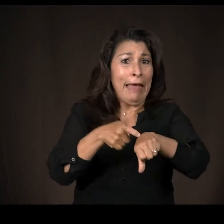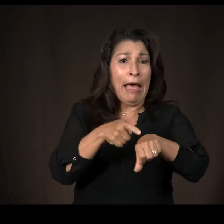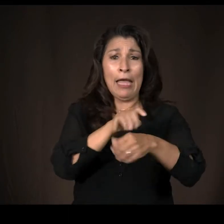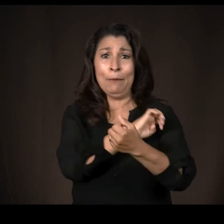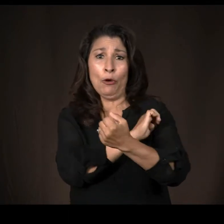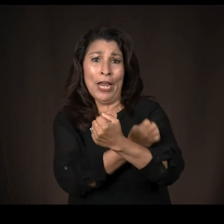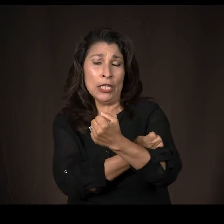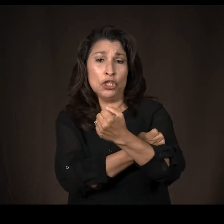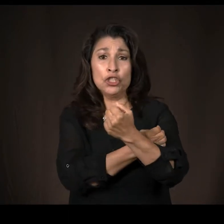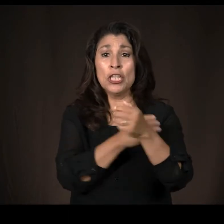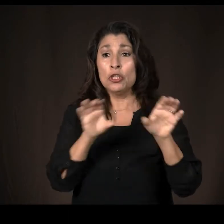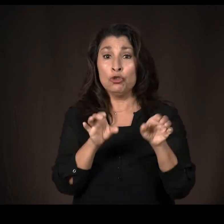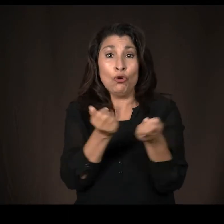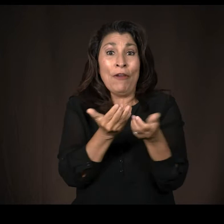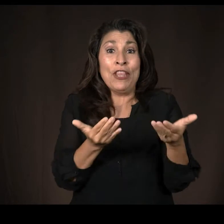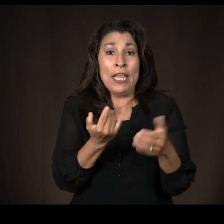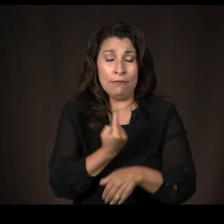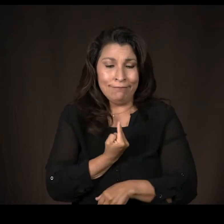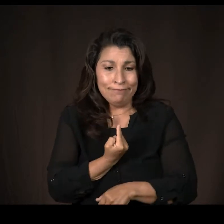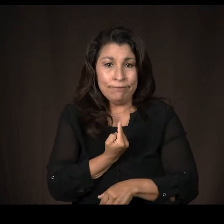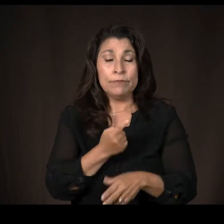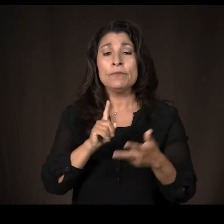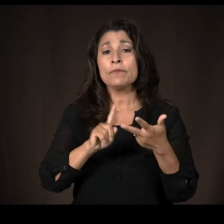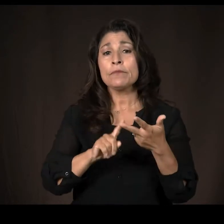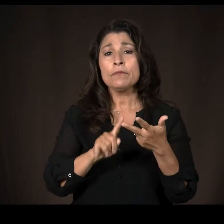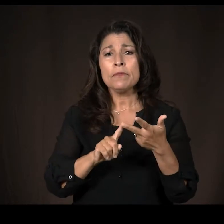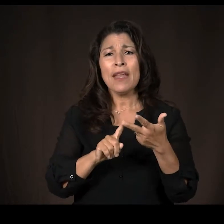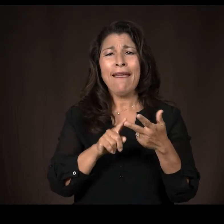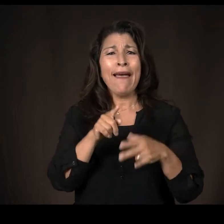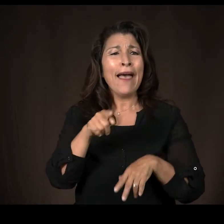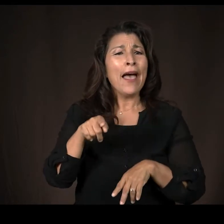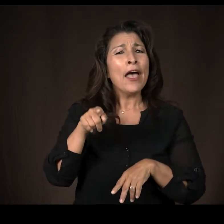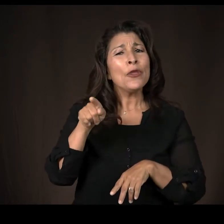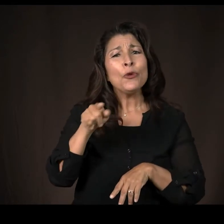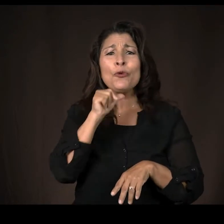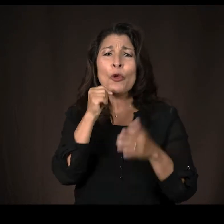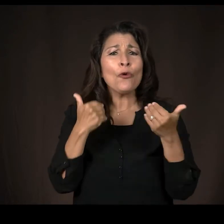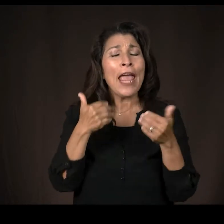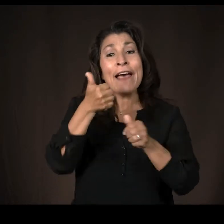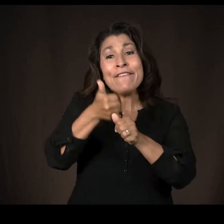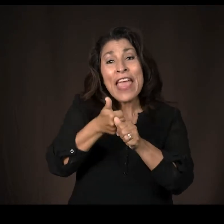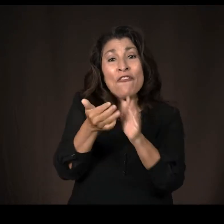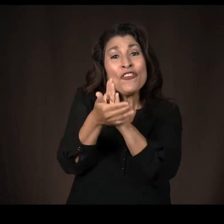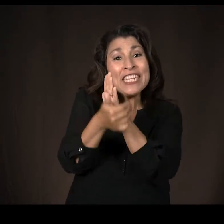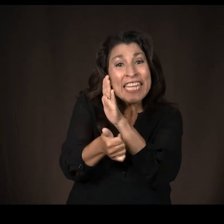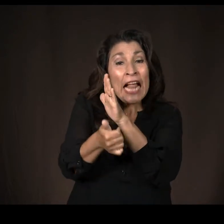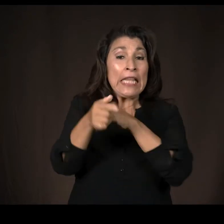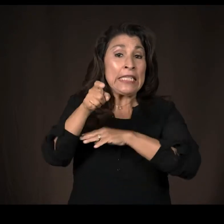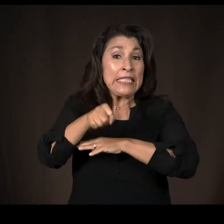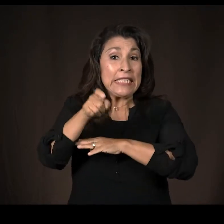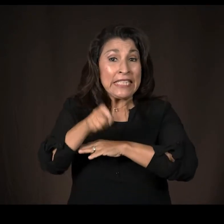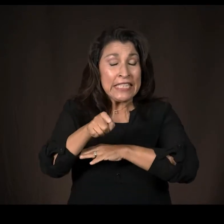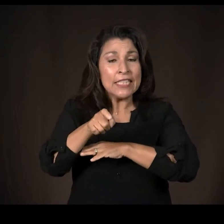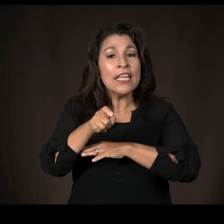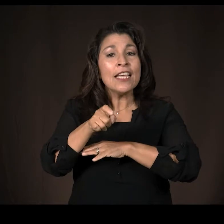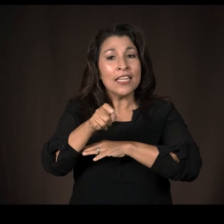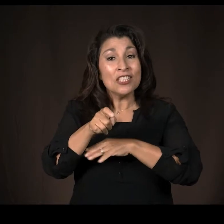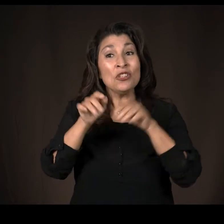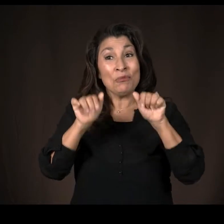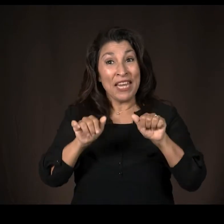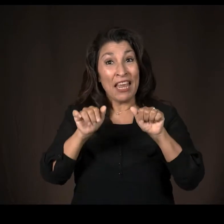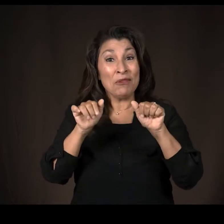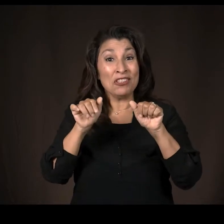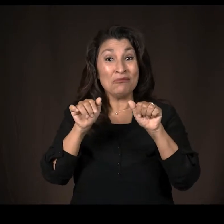time or energy to do everything by yourself. And number 3, you don't have every talent that you're going to need to get